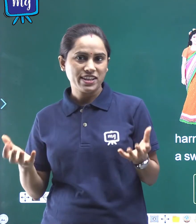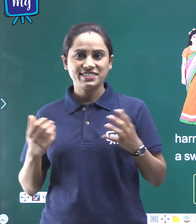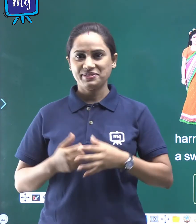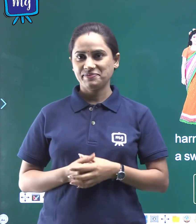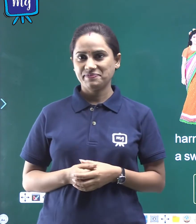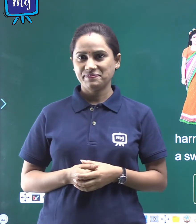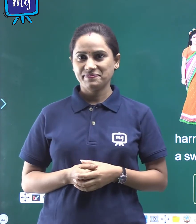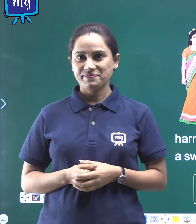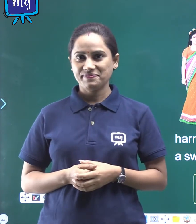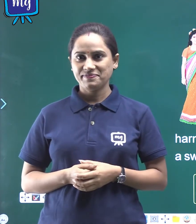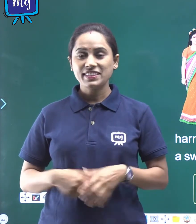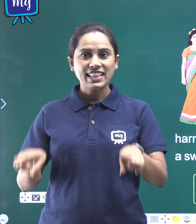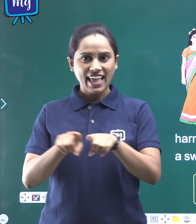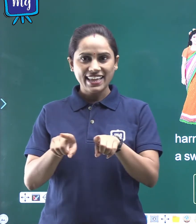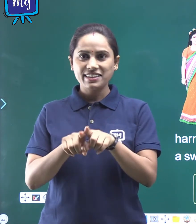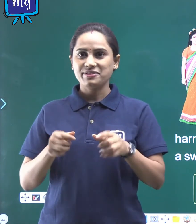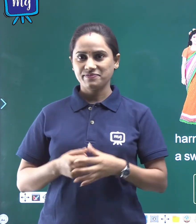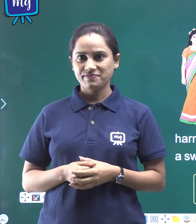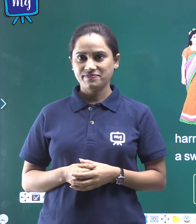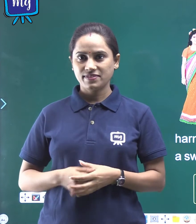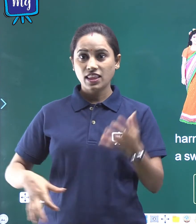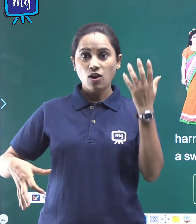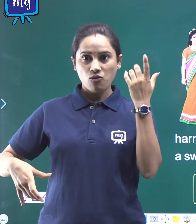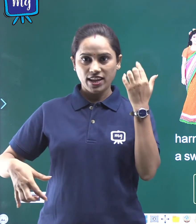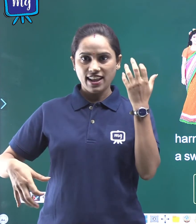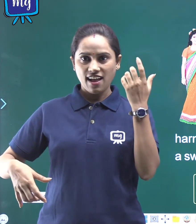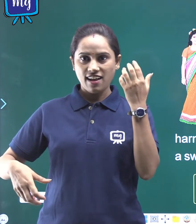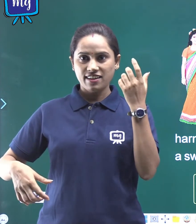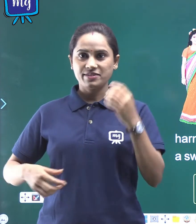instruments like veena